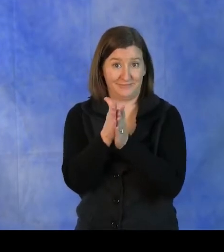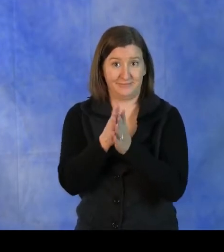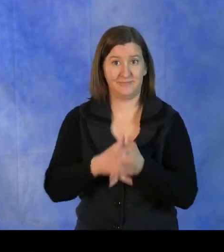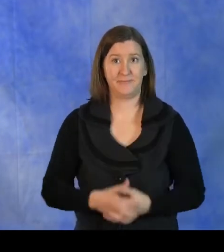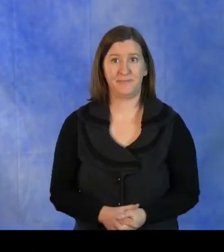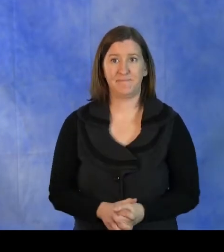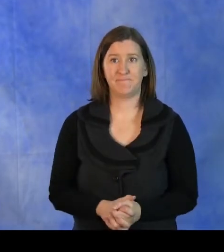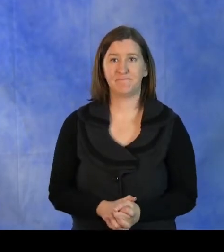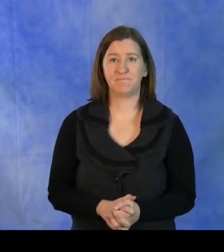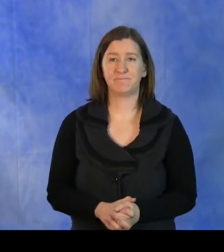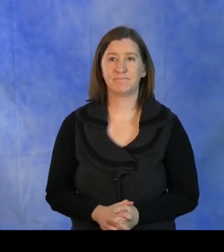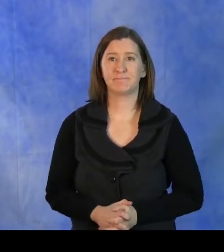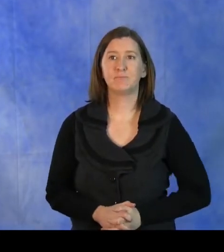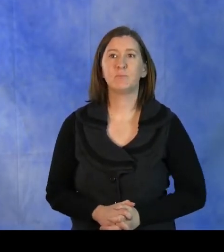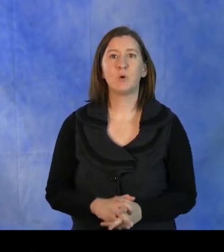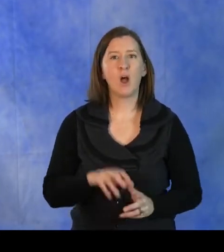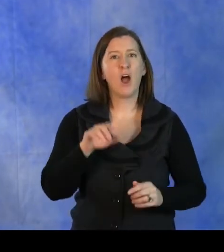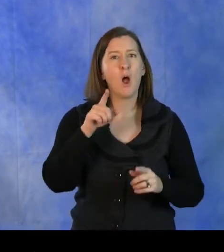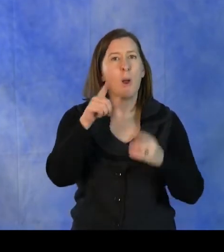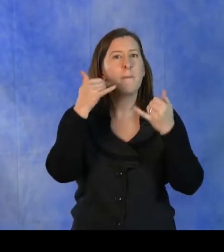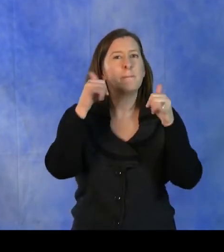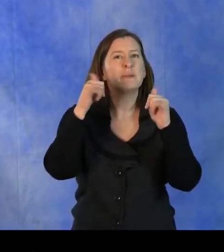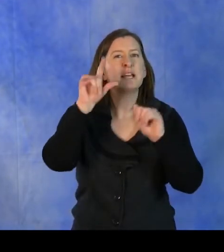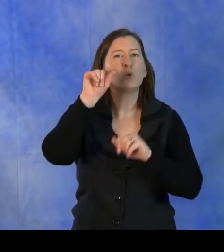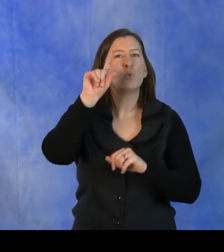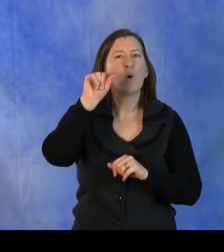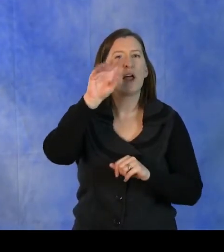and motivation.